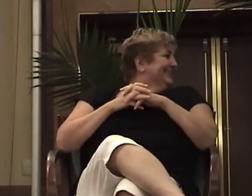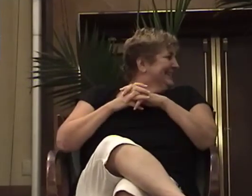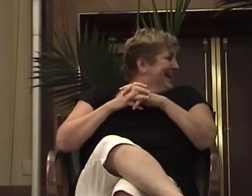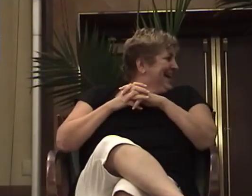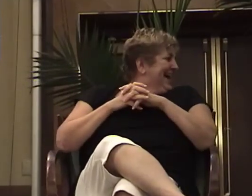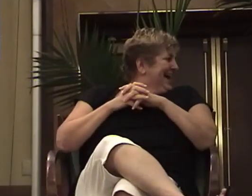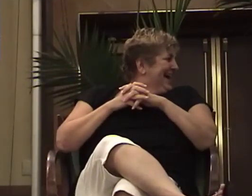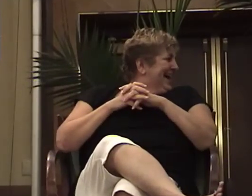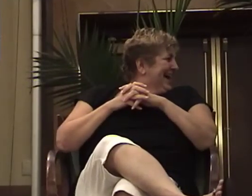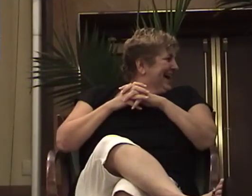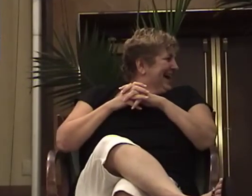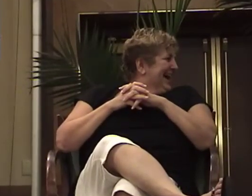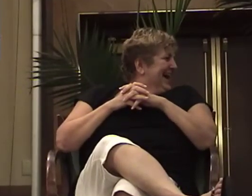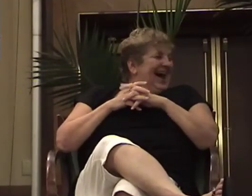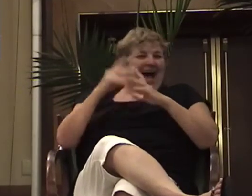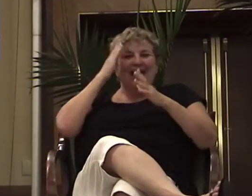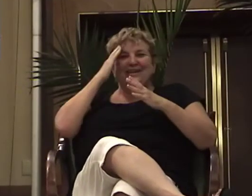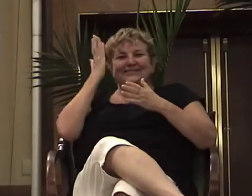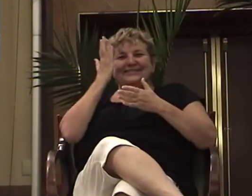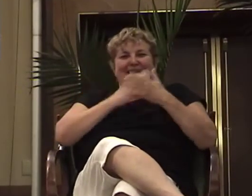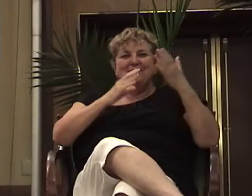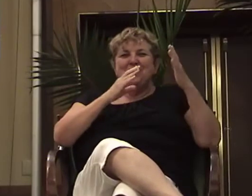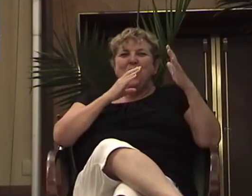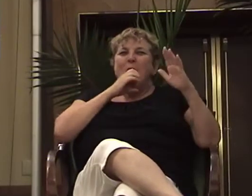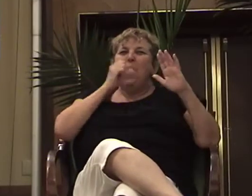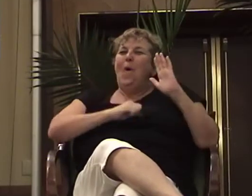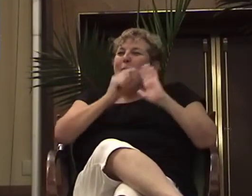Oh, I know some old timer gonna come up to me after.